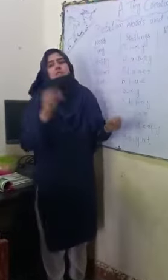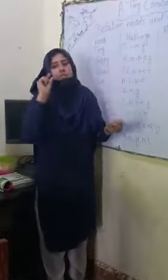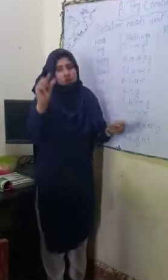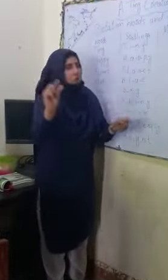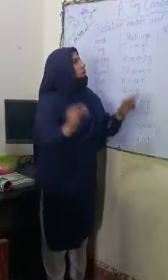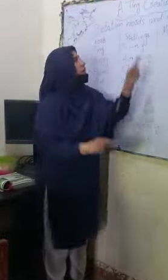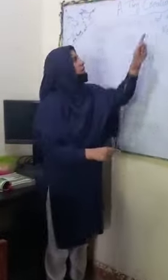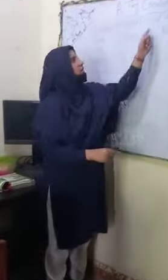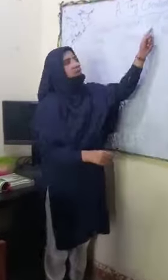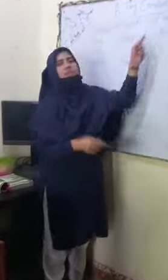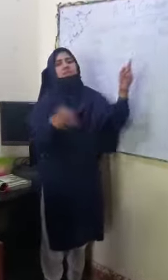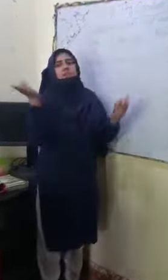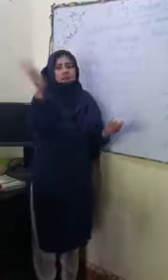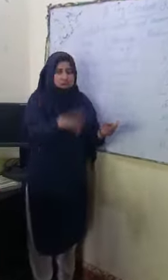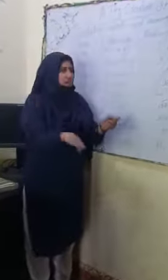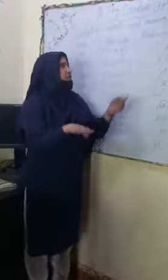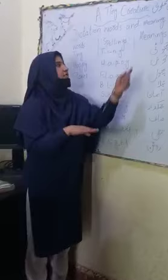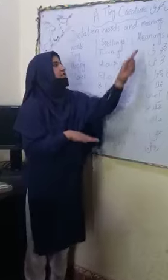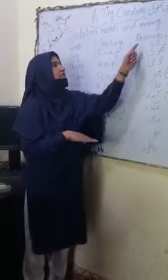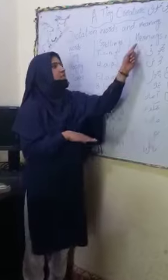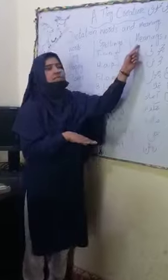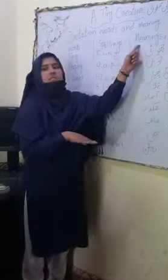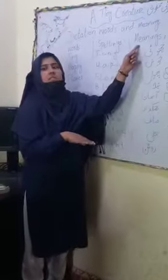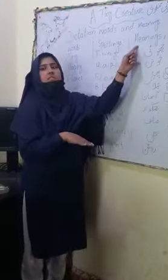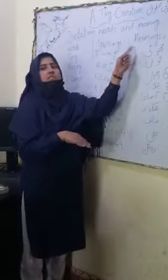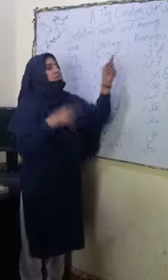words and meanings,